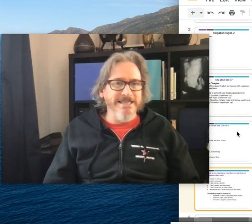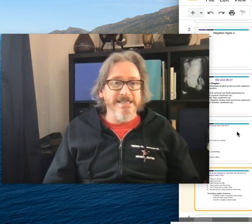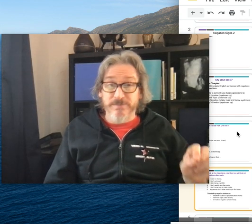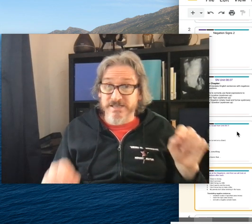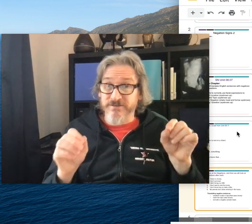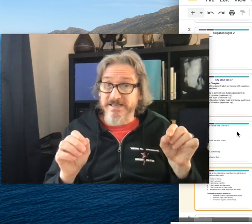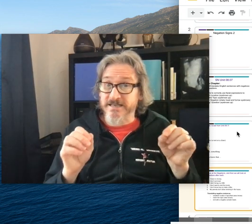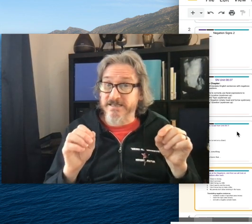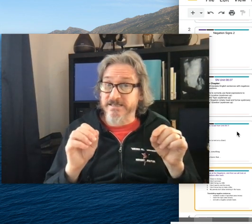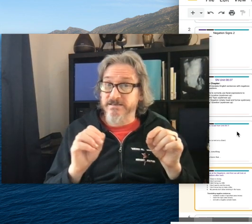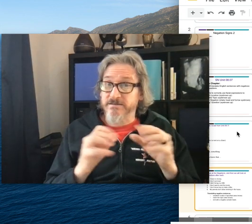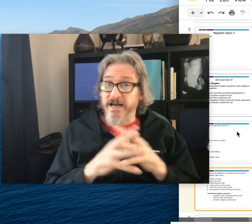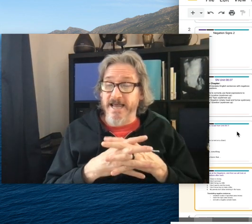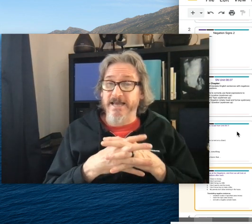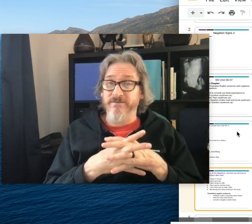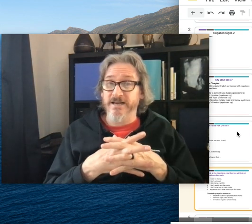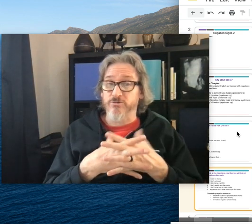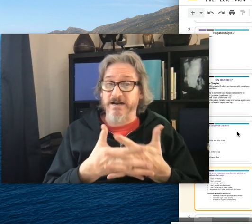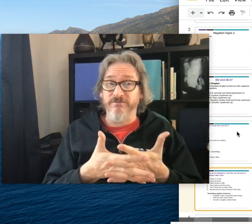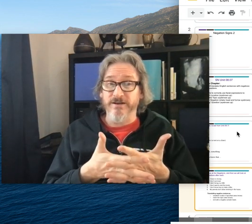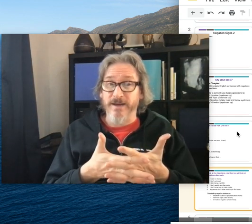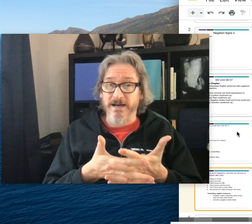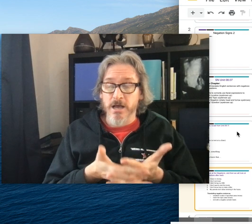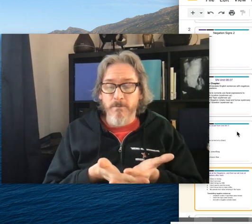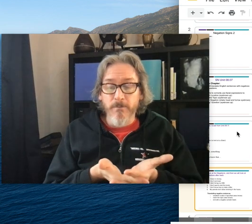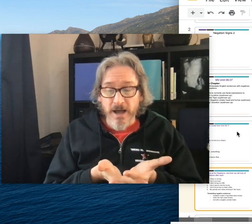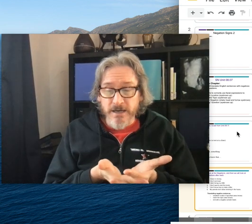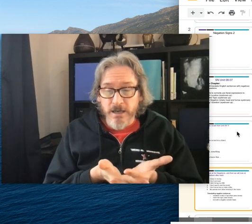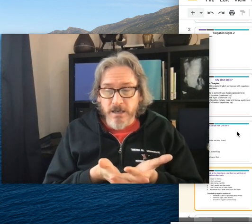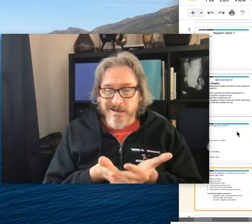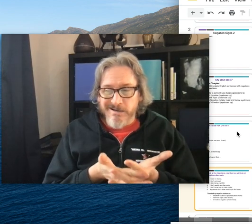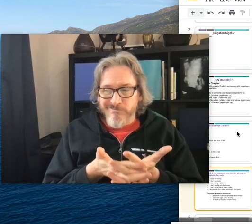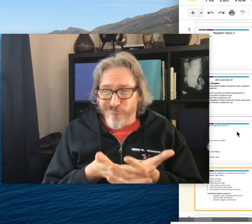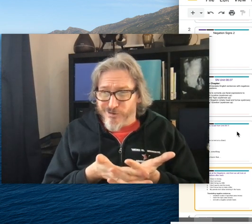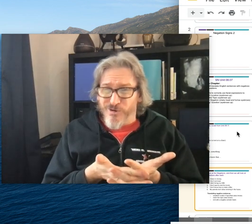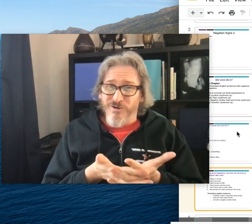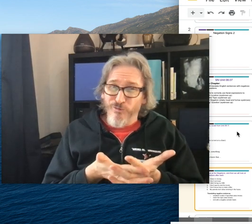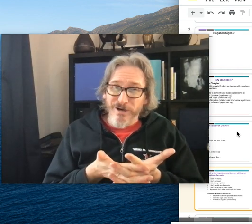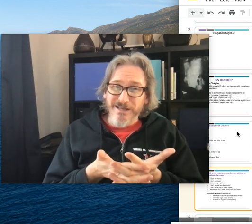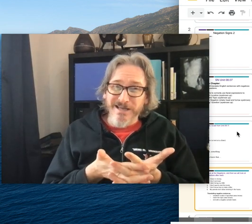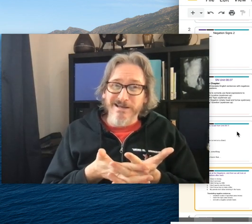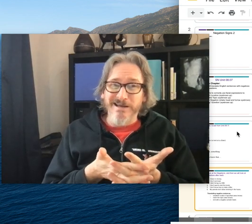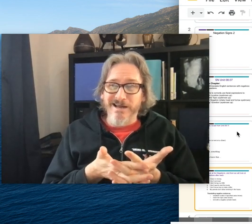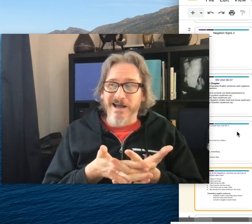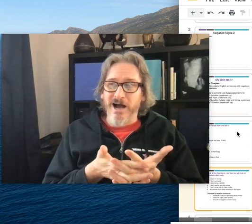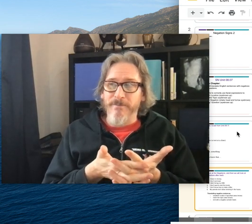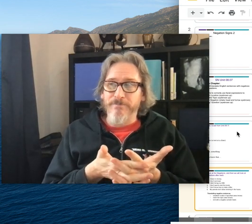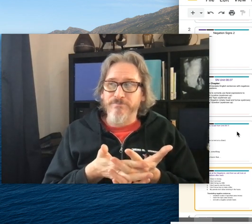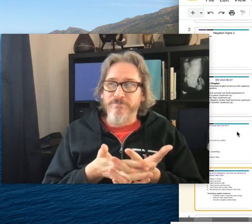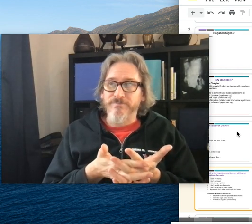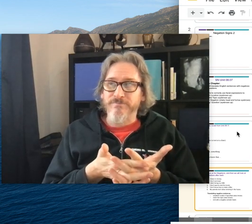without seeing the specific sentence, I can't give any direct feedback. But really,